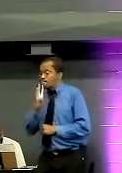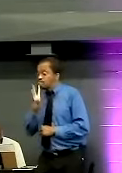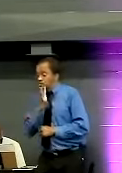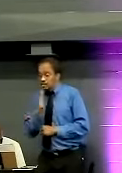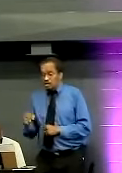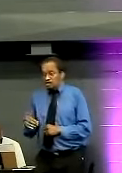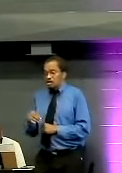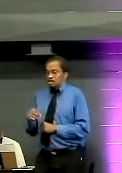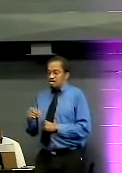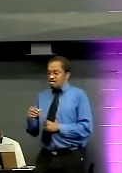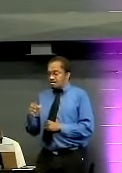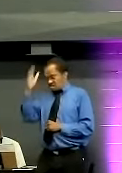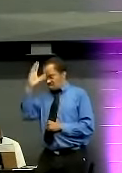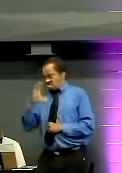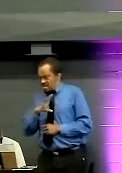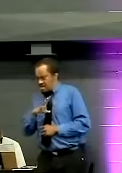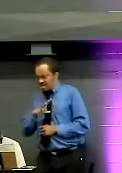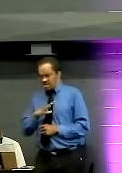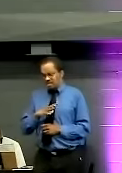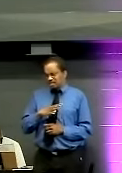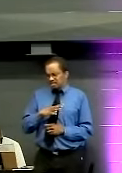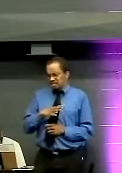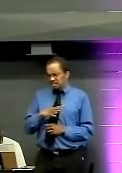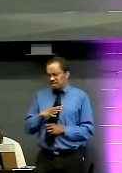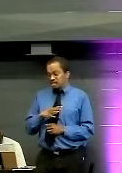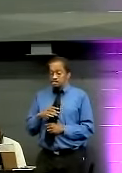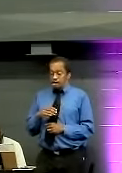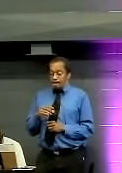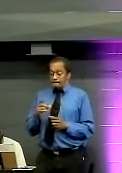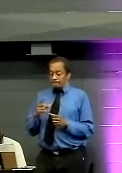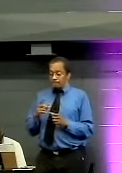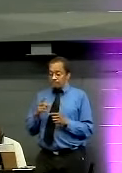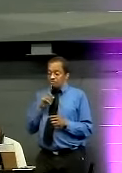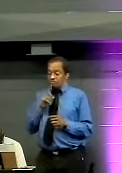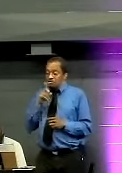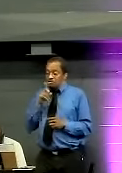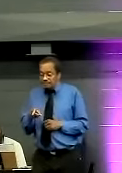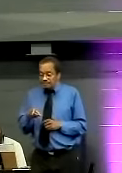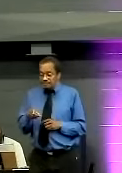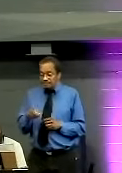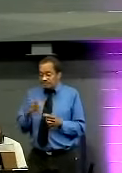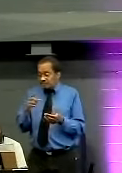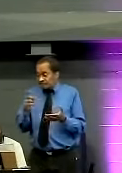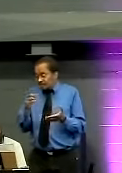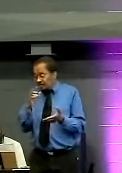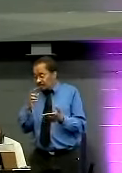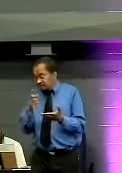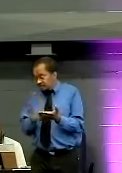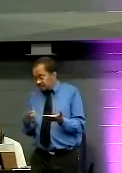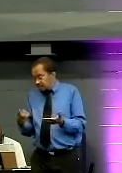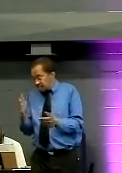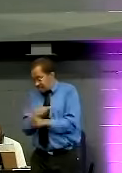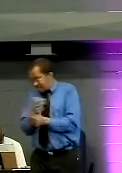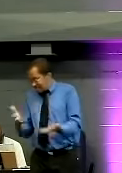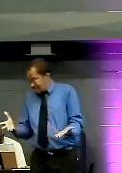we're wretched man. But the reality is, as was said in faith school, some of the stuff, everything we go through is God allowed